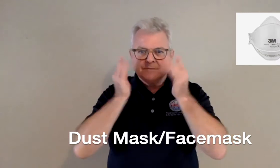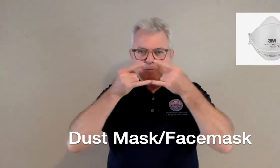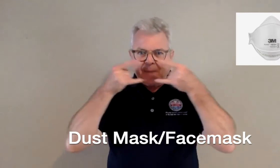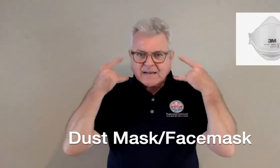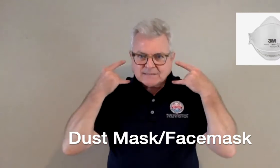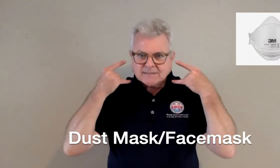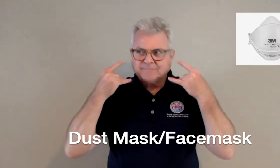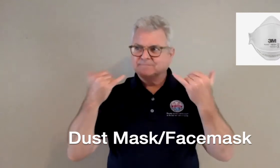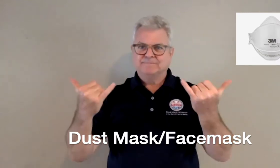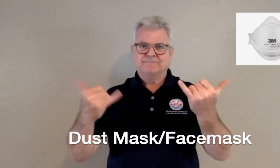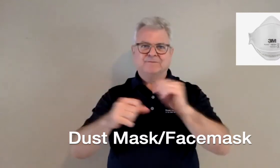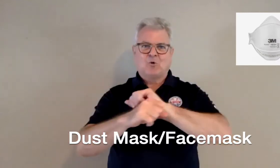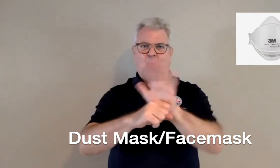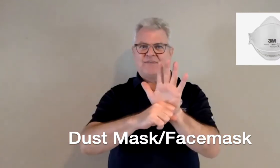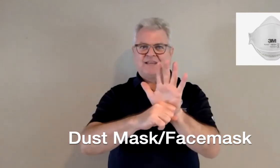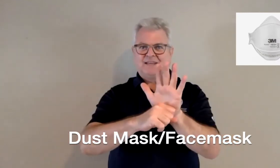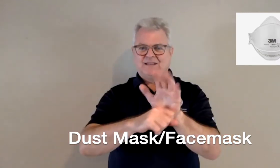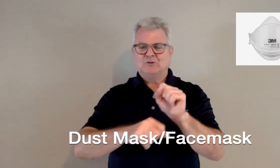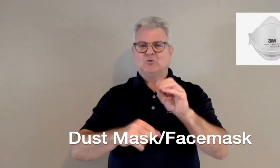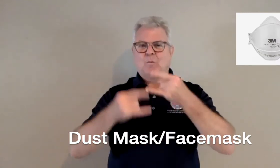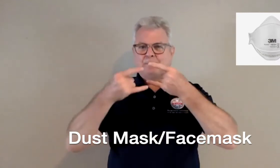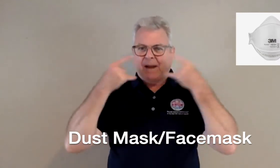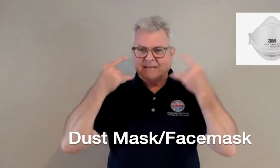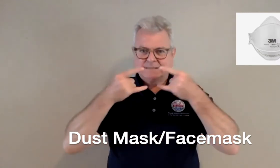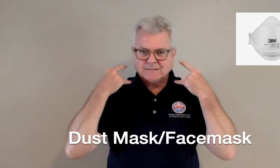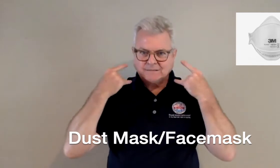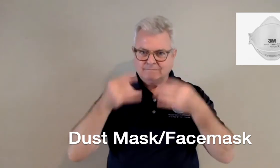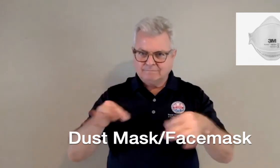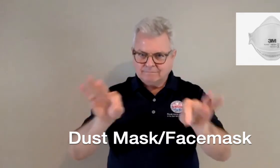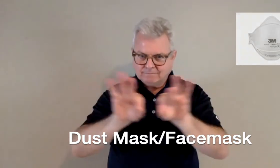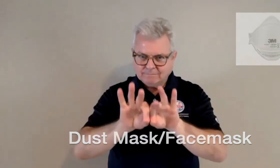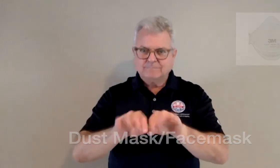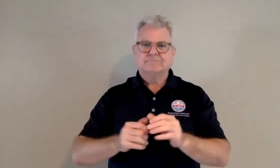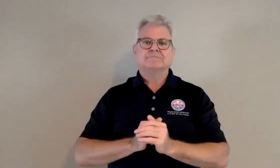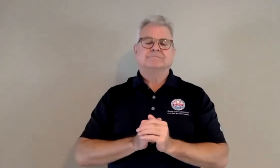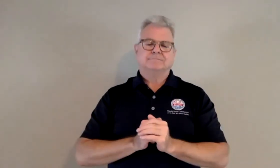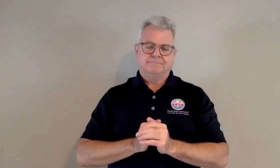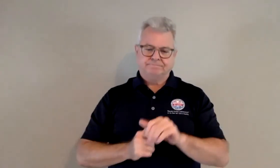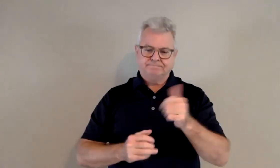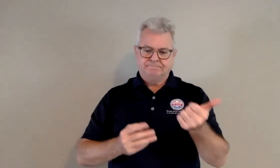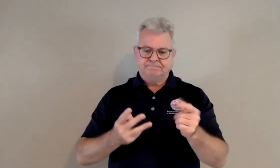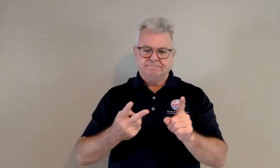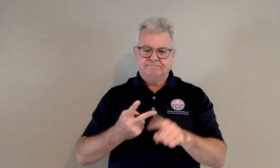Having masks in these kits are essential. Currently with COVID, we do need masks as well, and that's